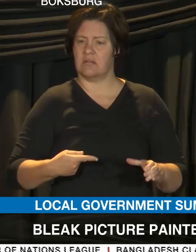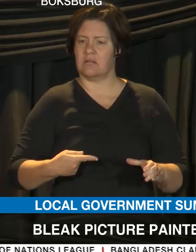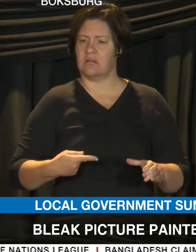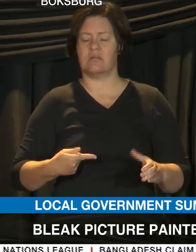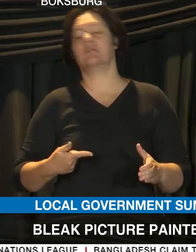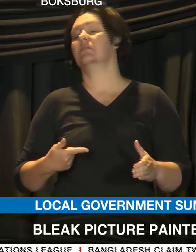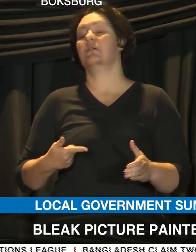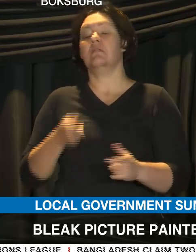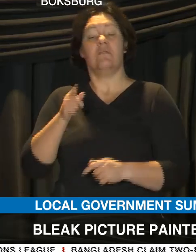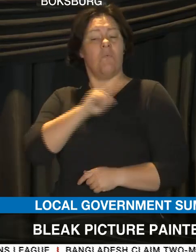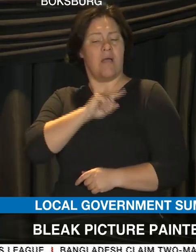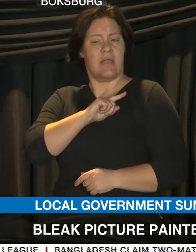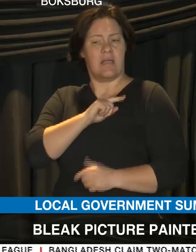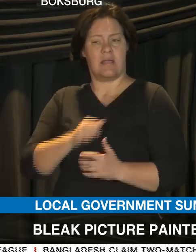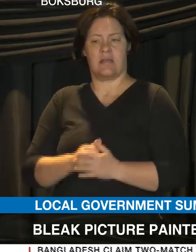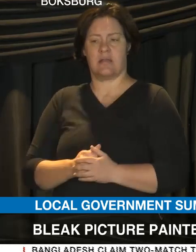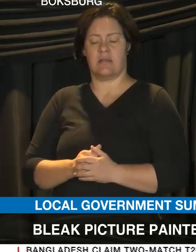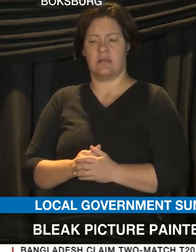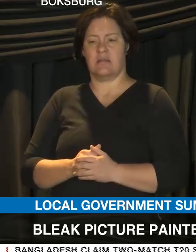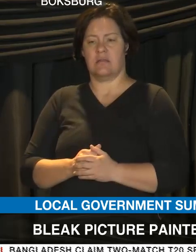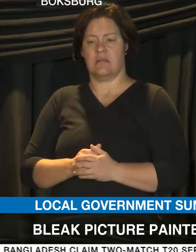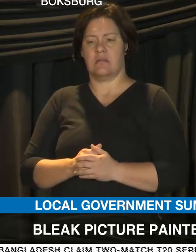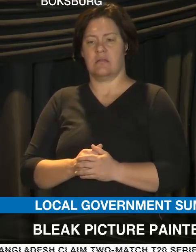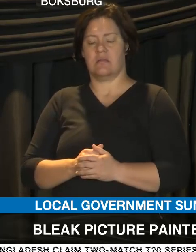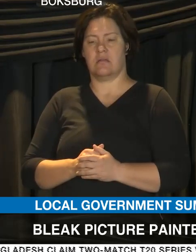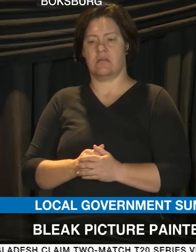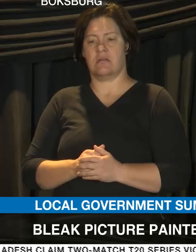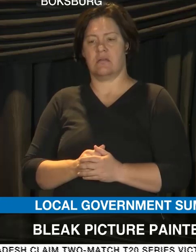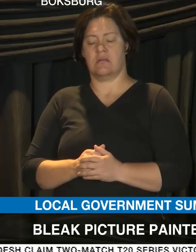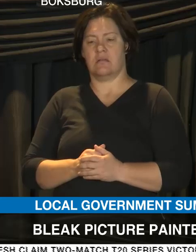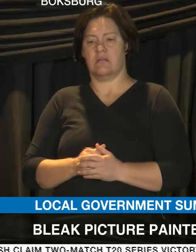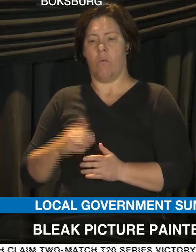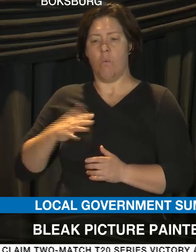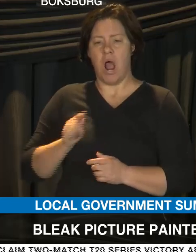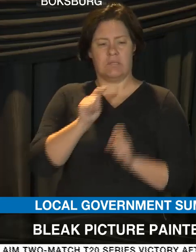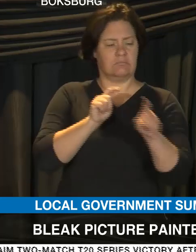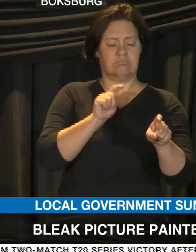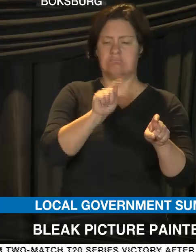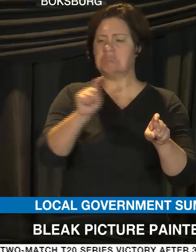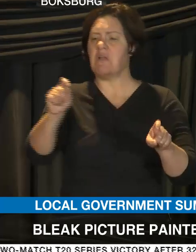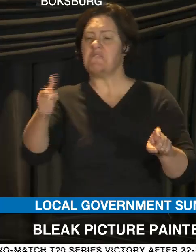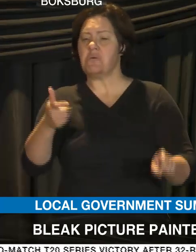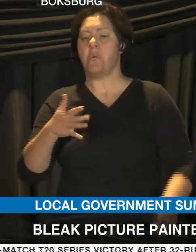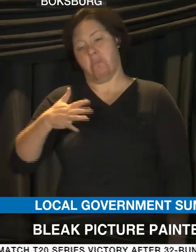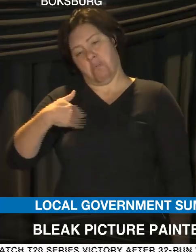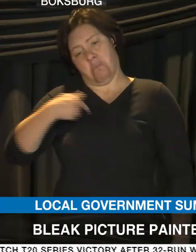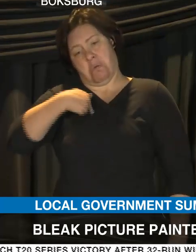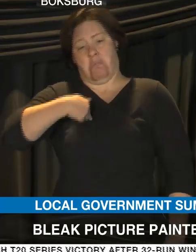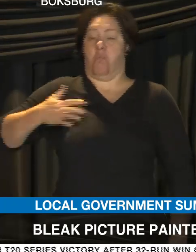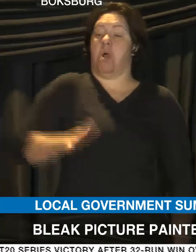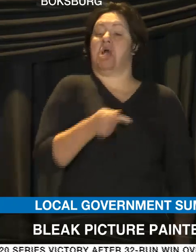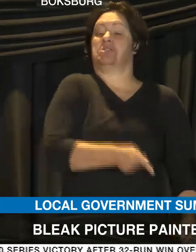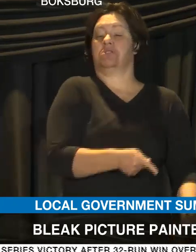advance the interests of a coterie of a few people. And where, for